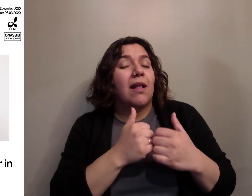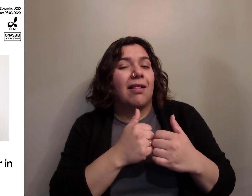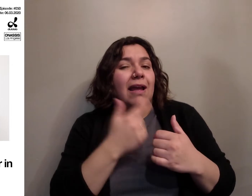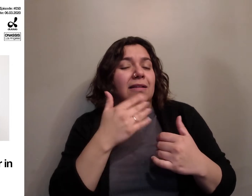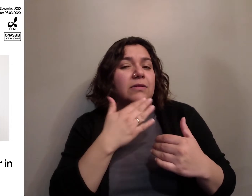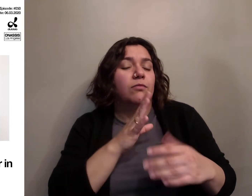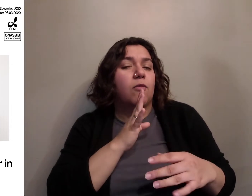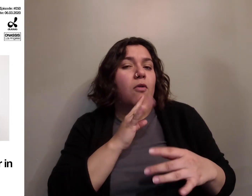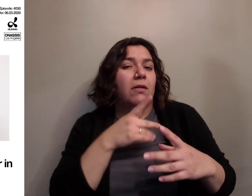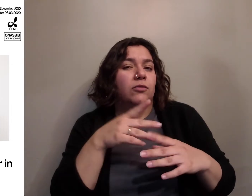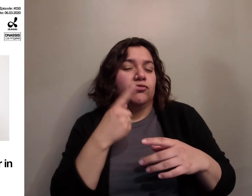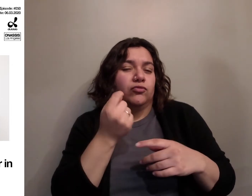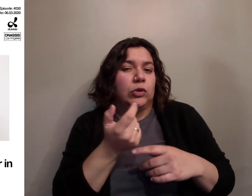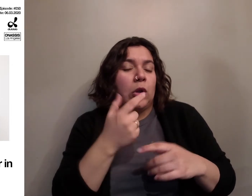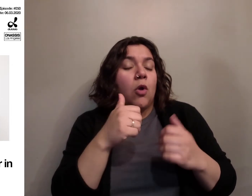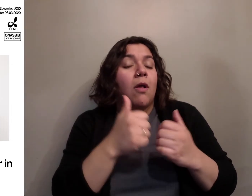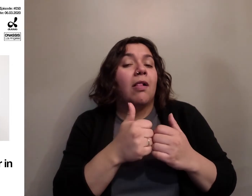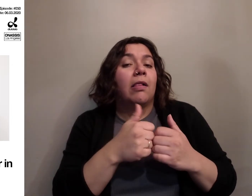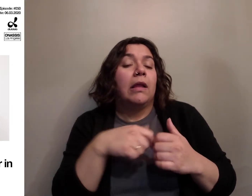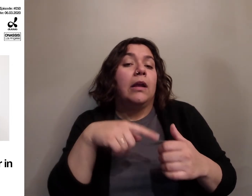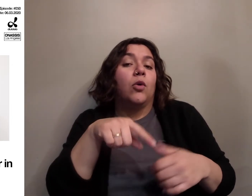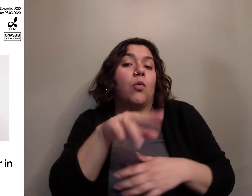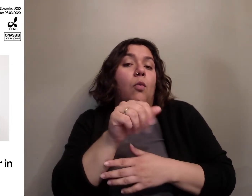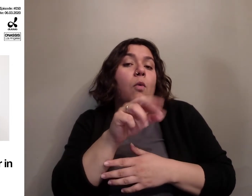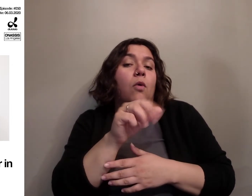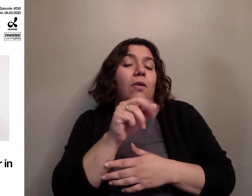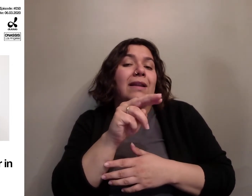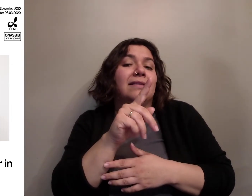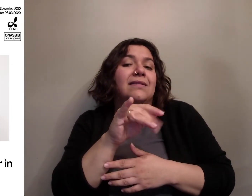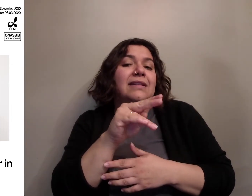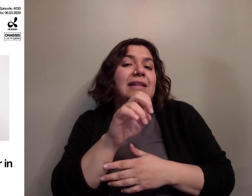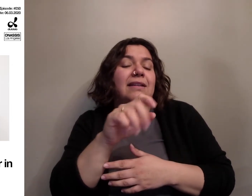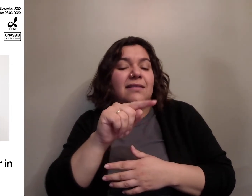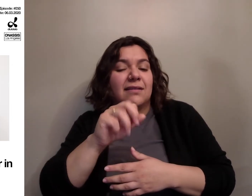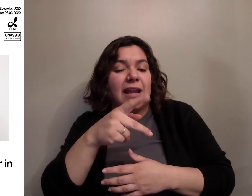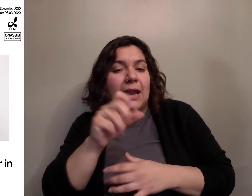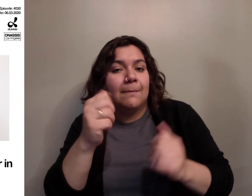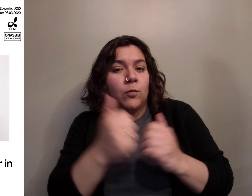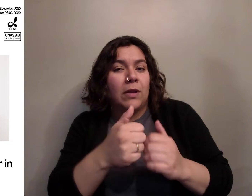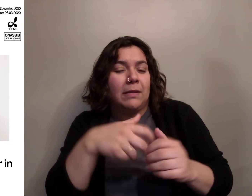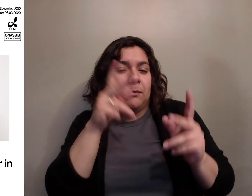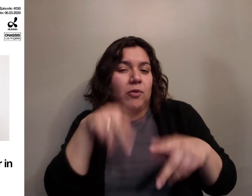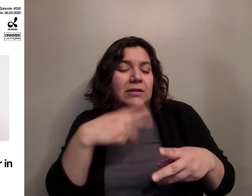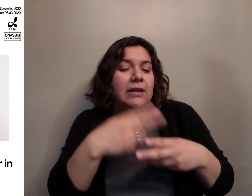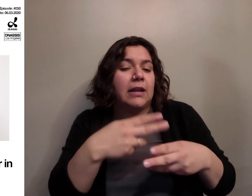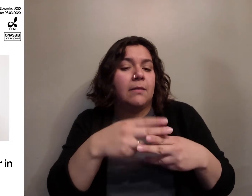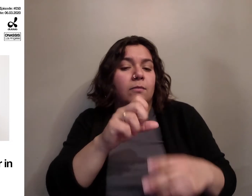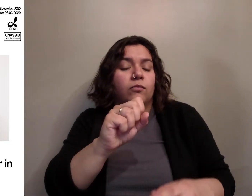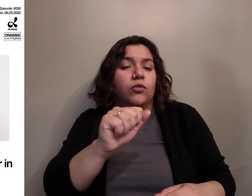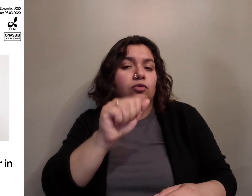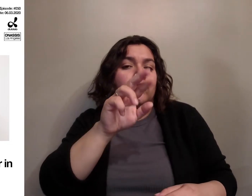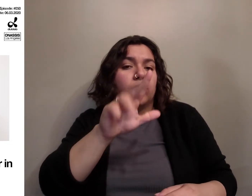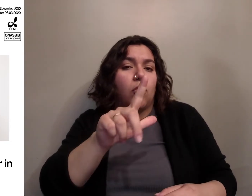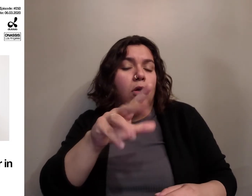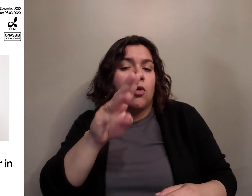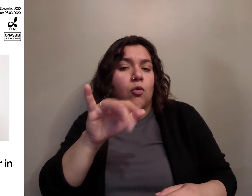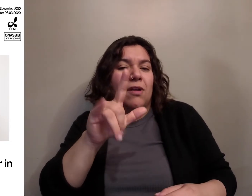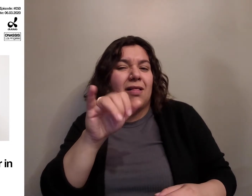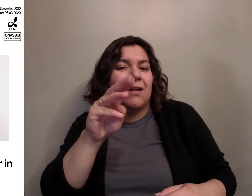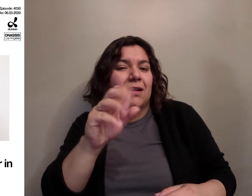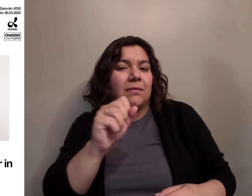the beauty. I had occasion to talk about this a little bit on the Quarantine Tapes, also with Saul Williams, to talk